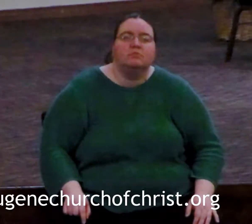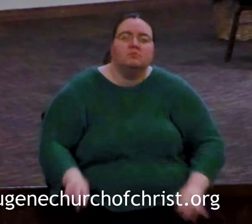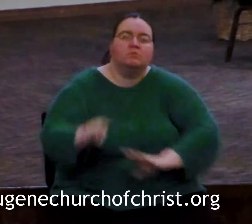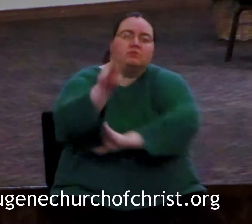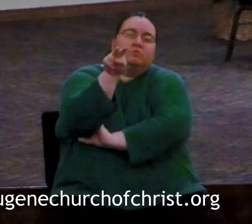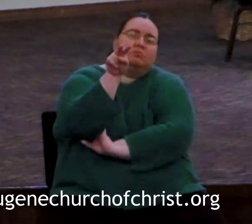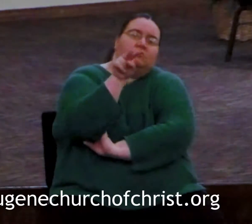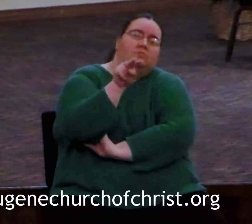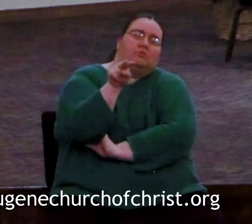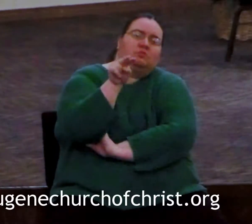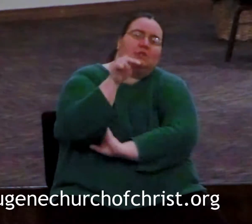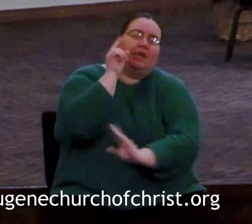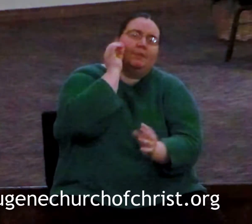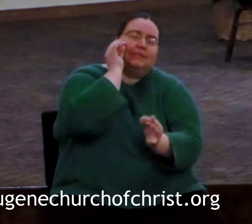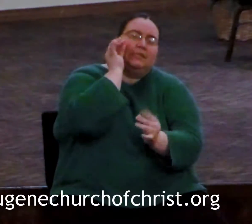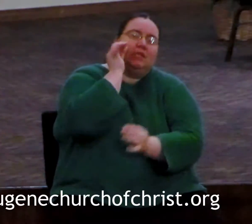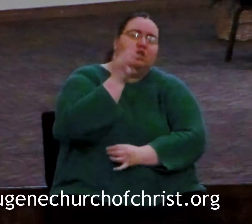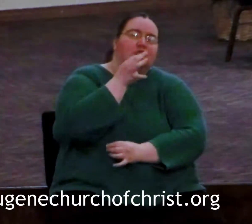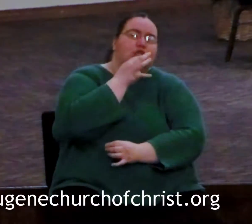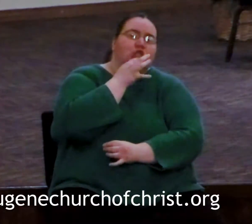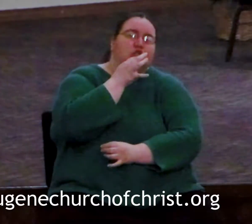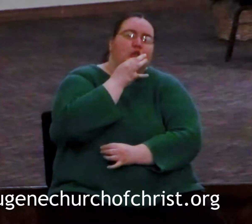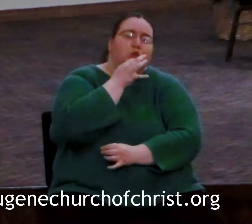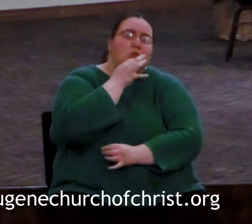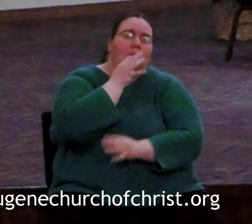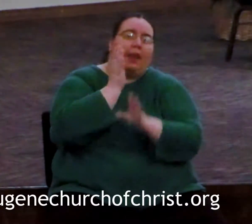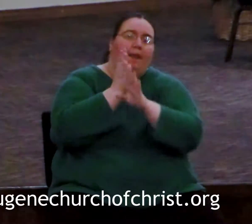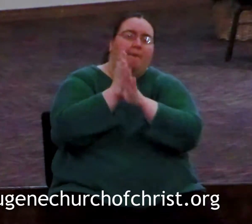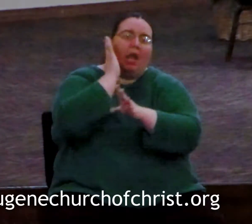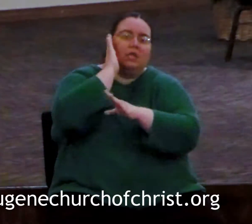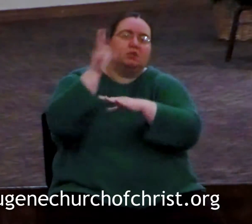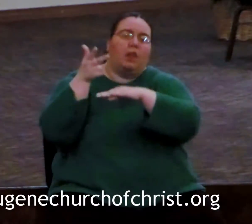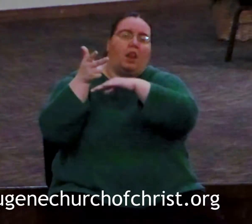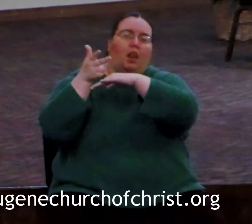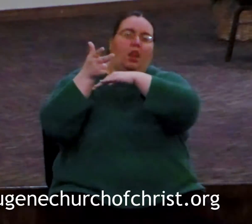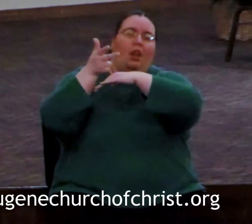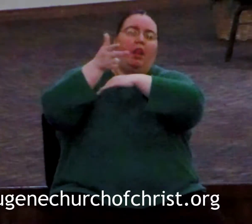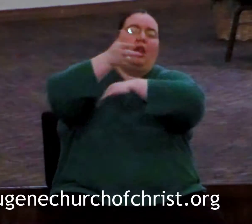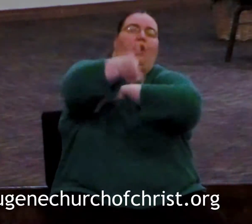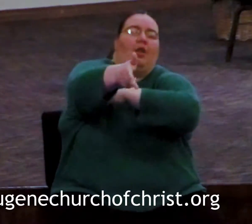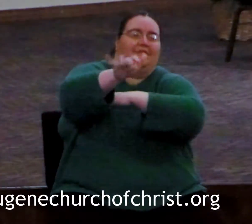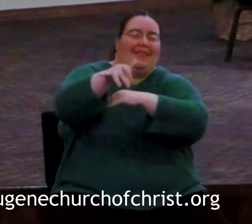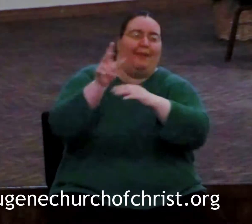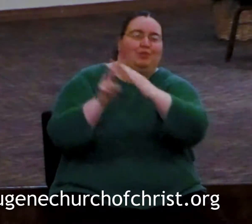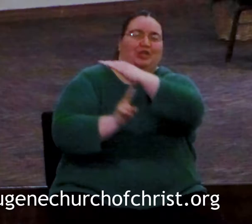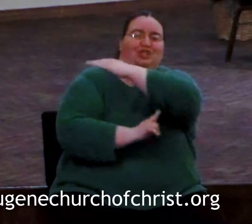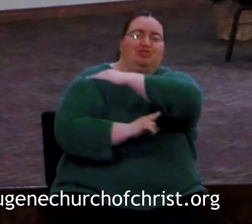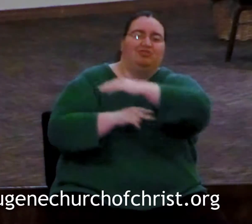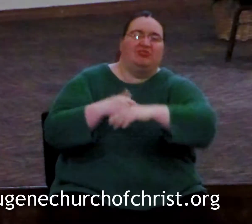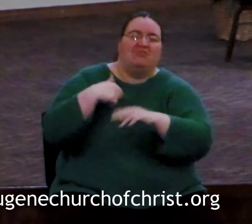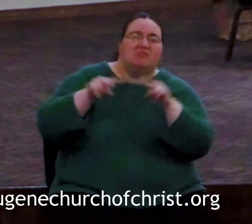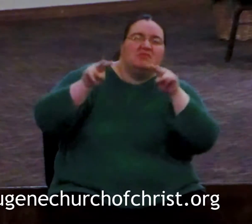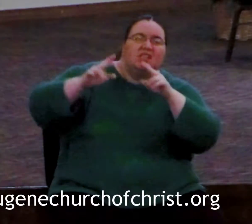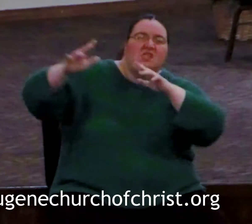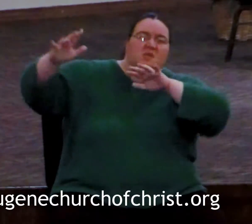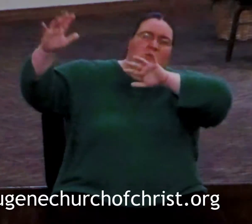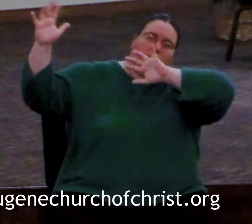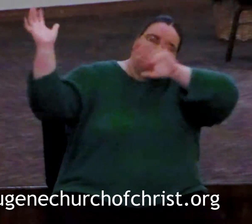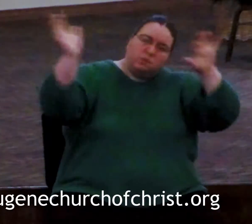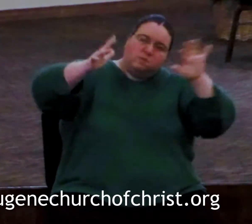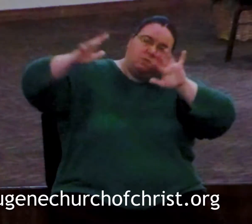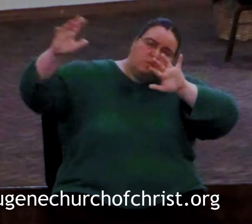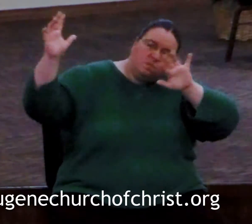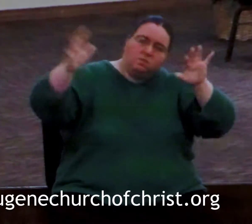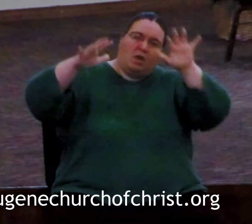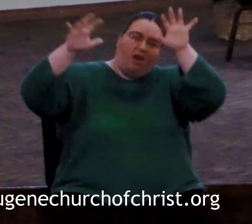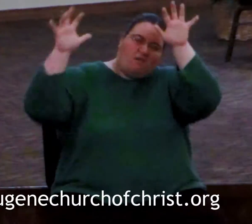because I was thinking to myself, I'm about to have to cross that. And I was looking at the wind, and I was looking at how hard it was